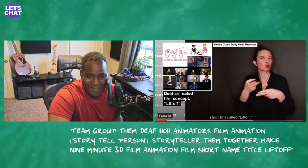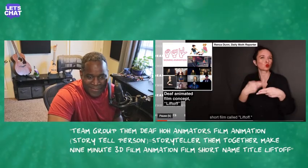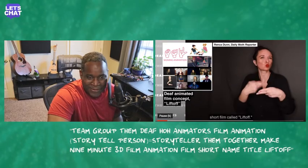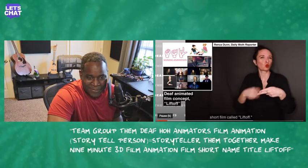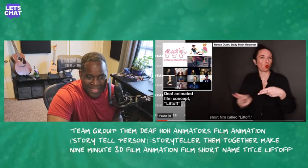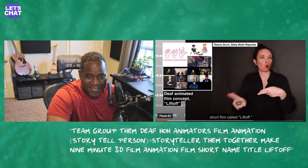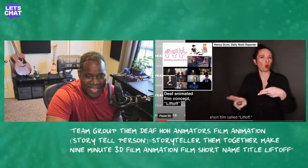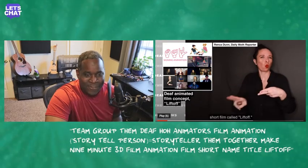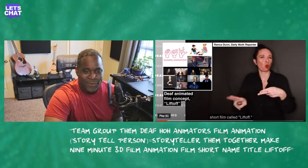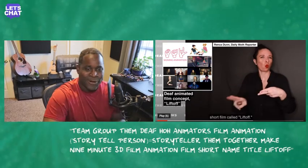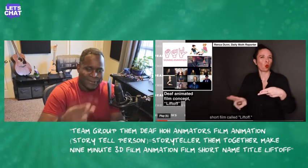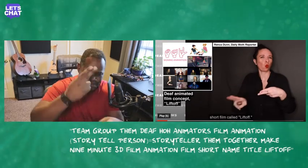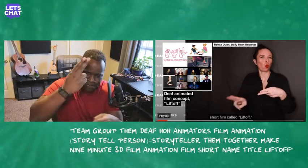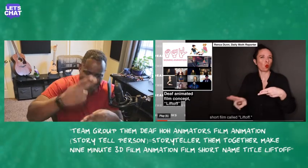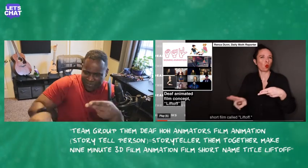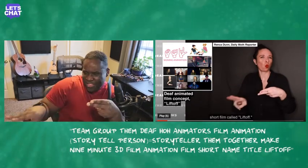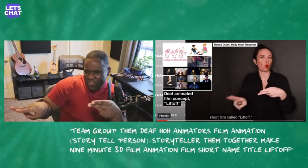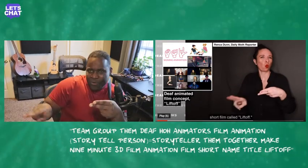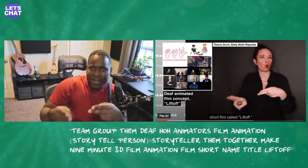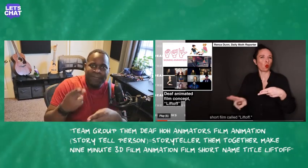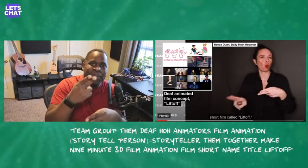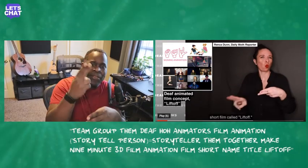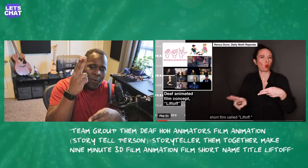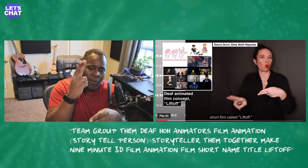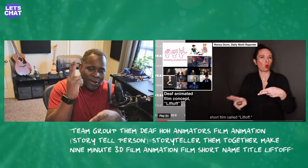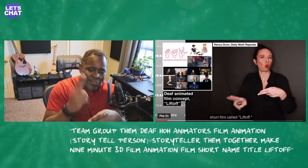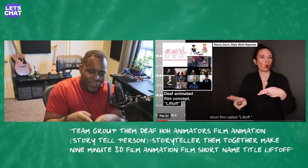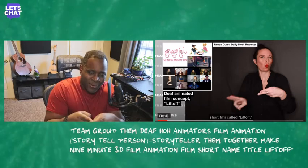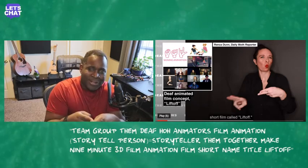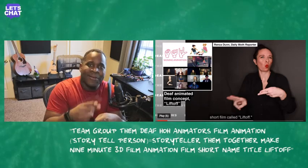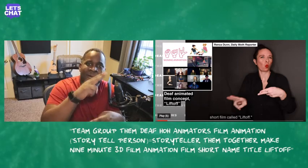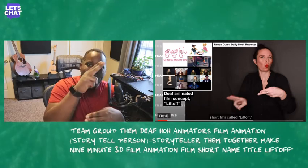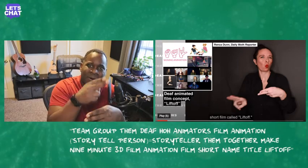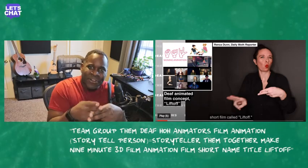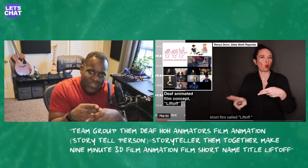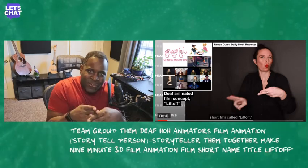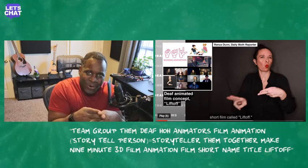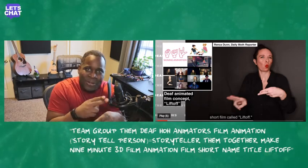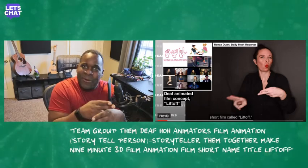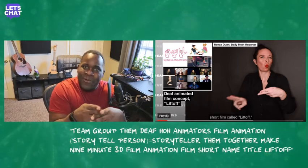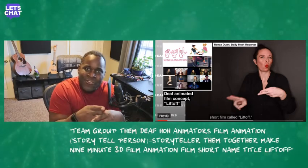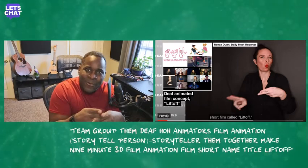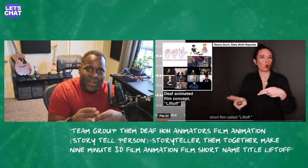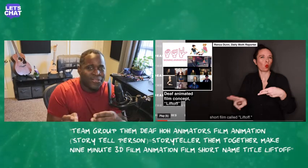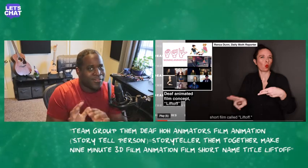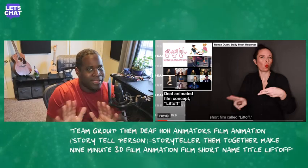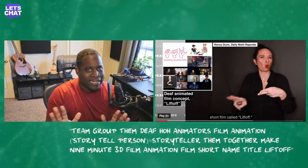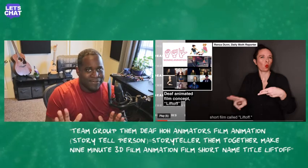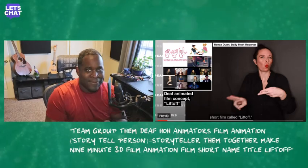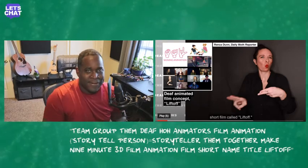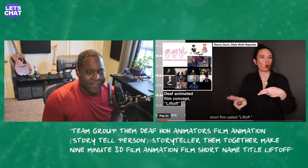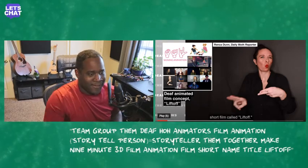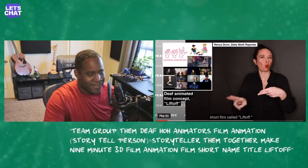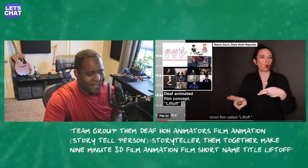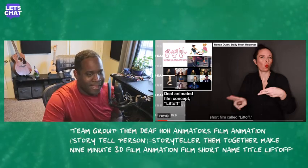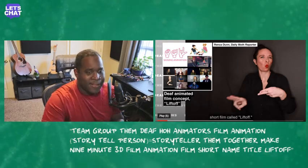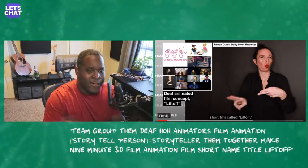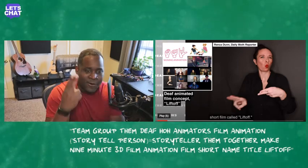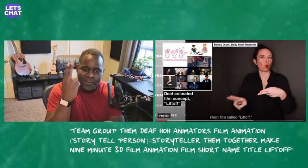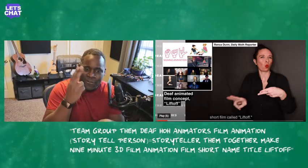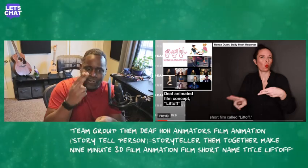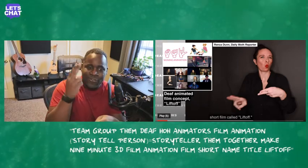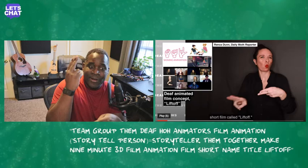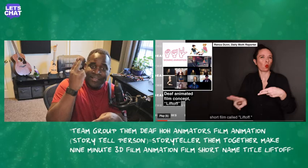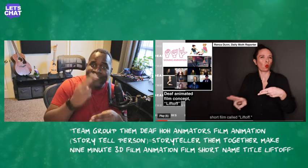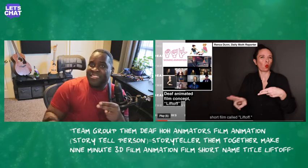that says film, that's short. Short or short or short or short. There's a lot of different variations on that.